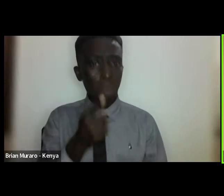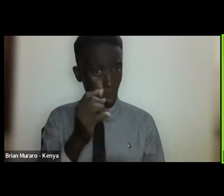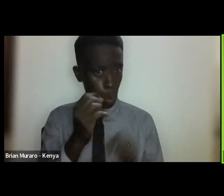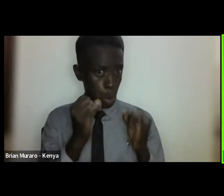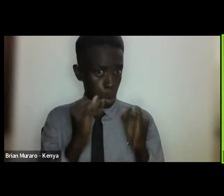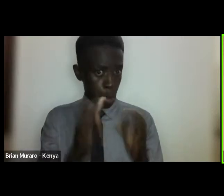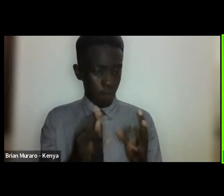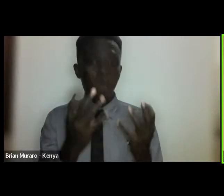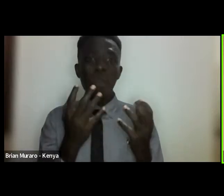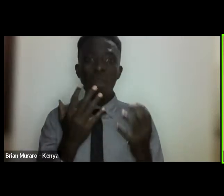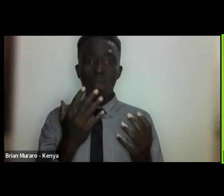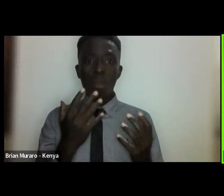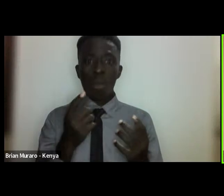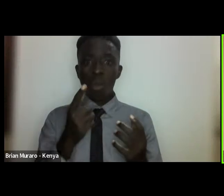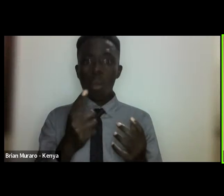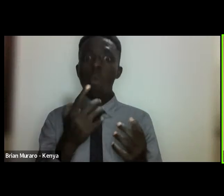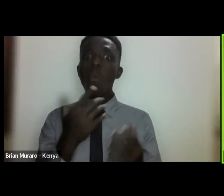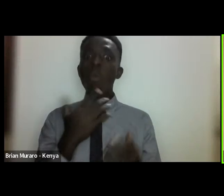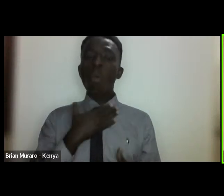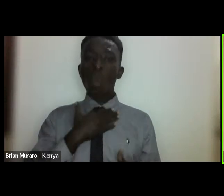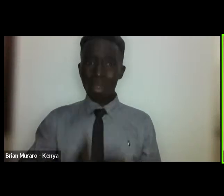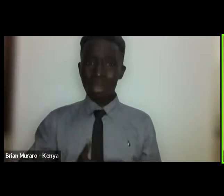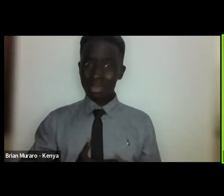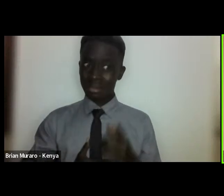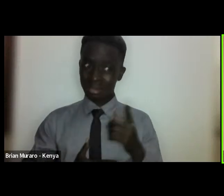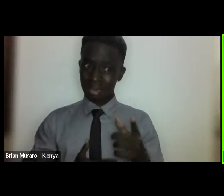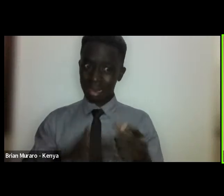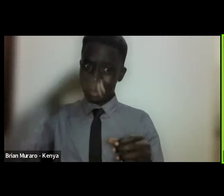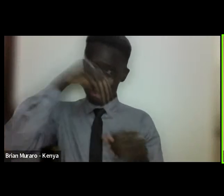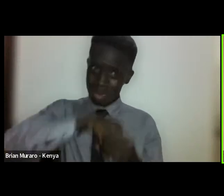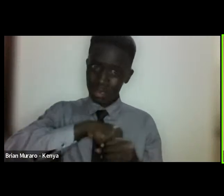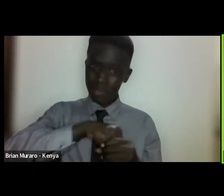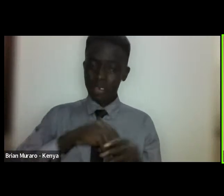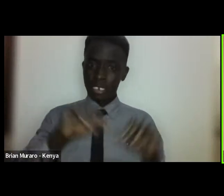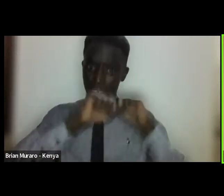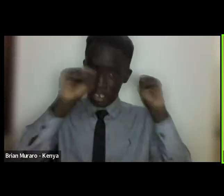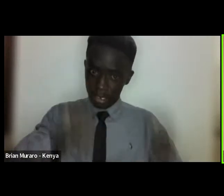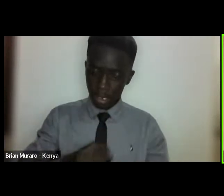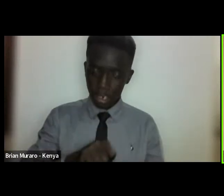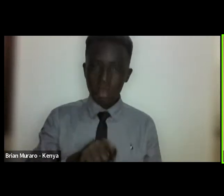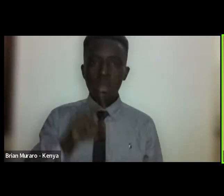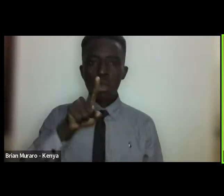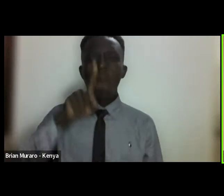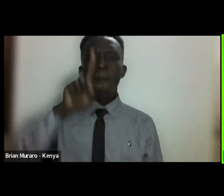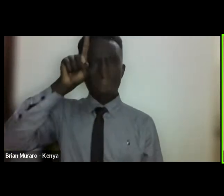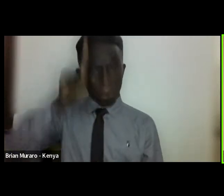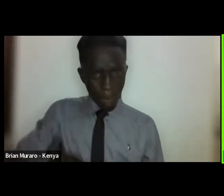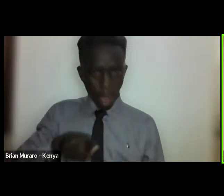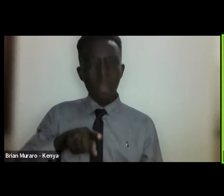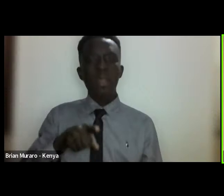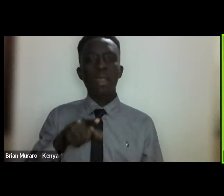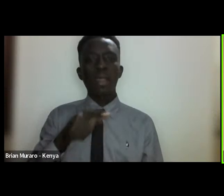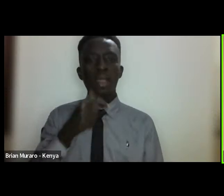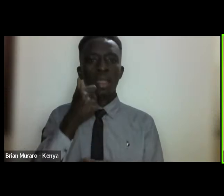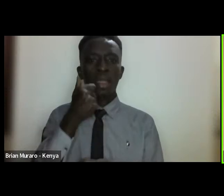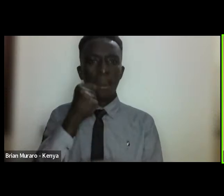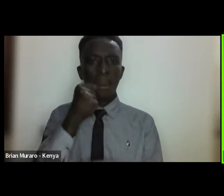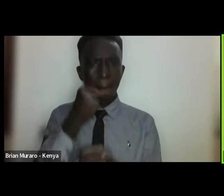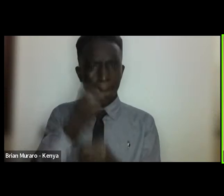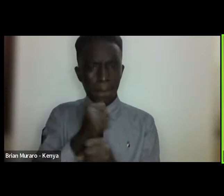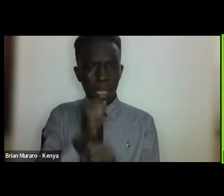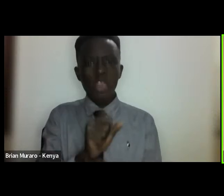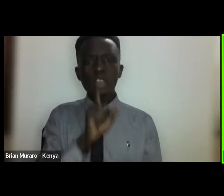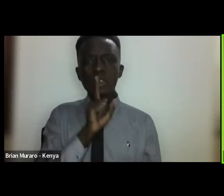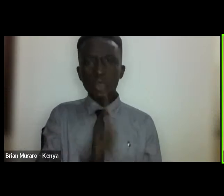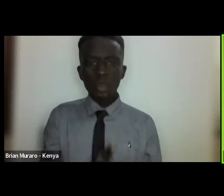system, you have to make sure that your theoretical framework is right,